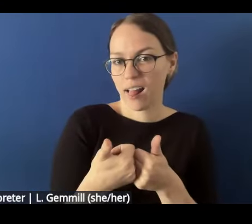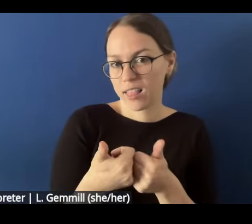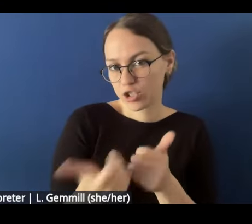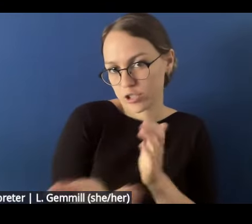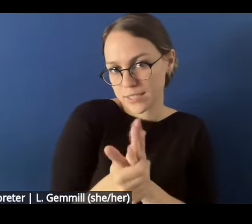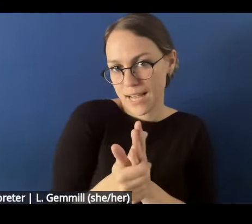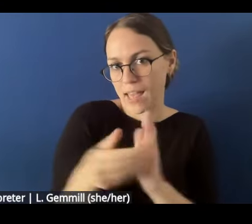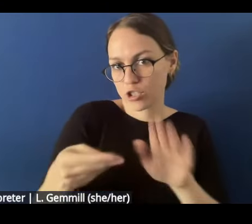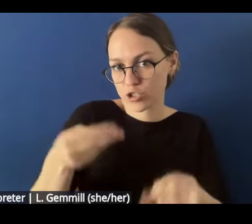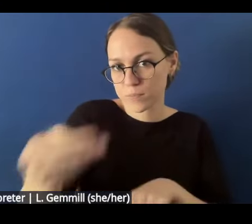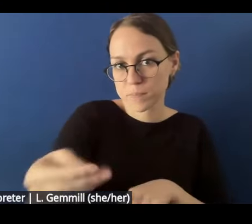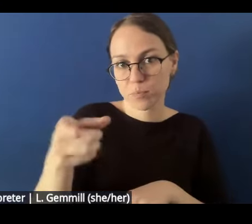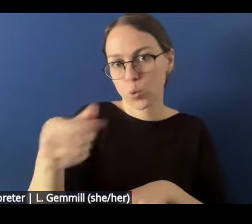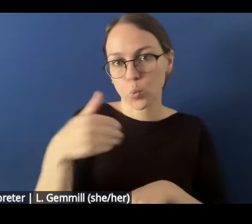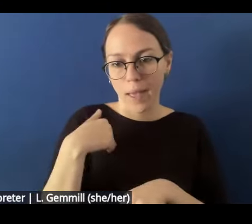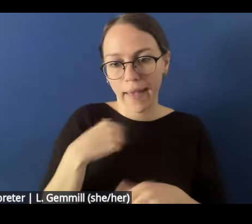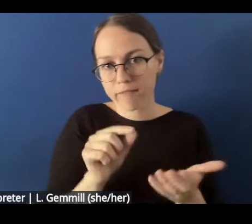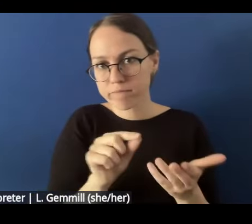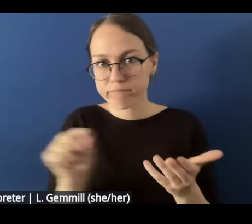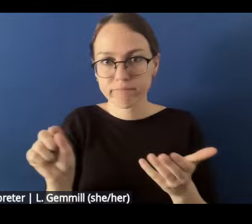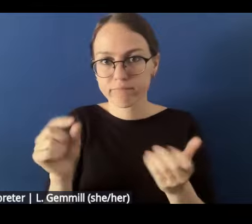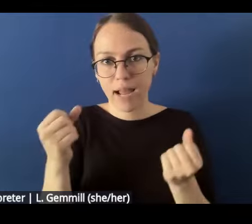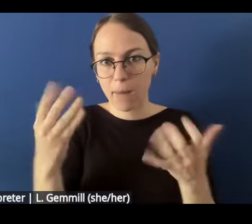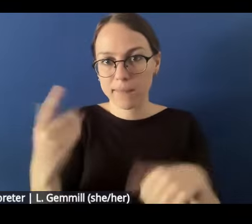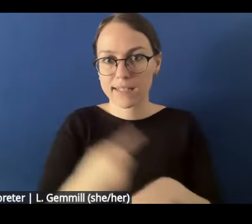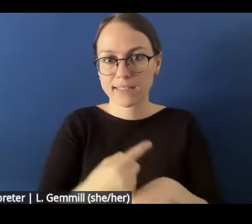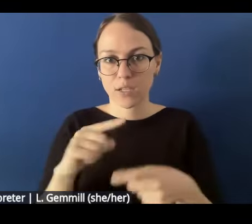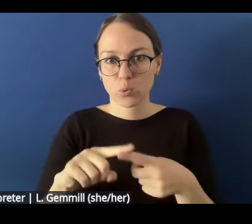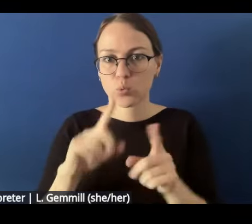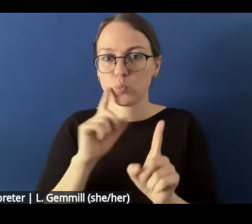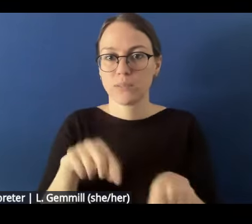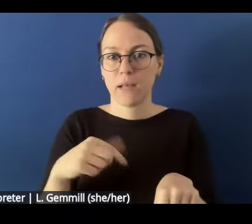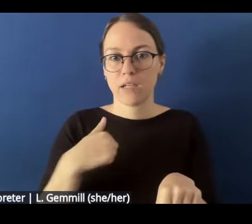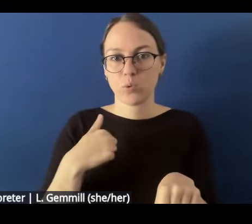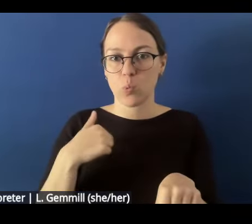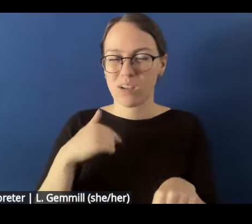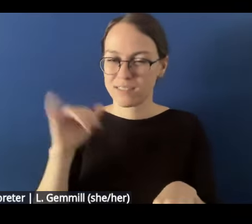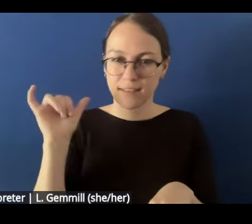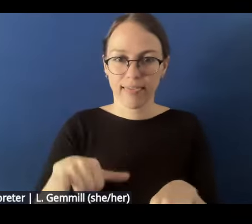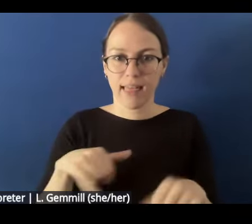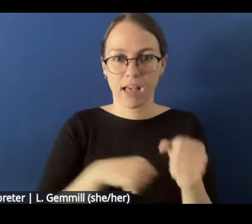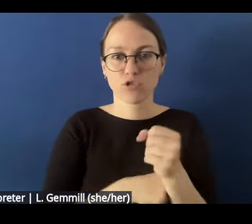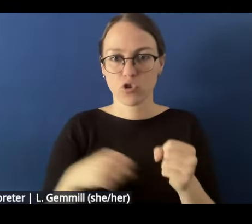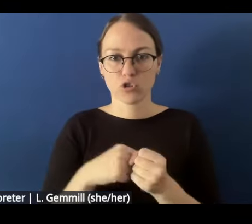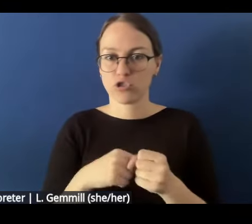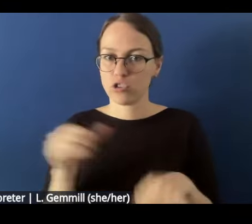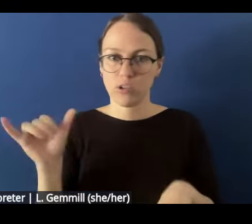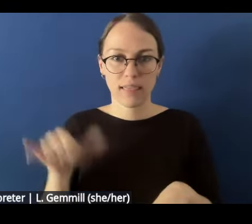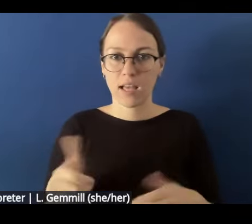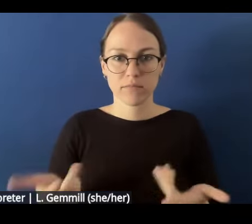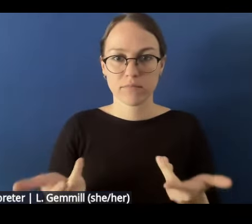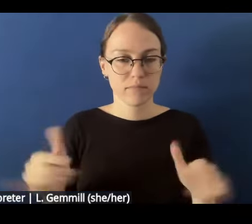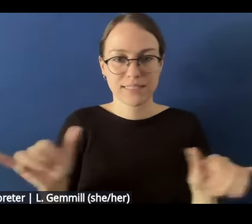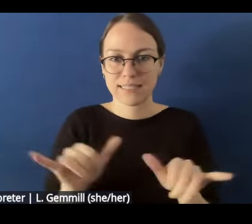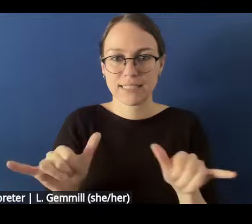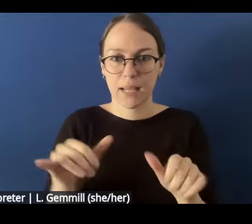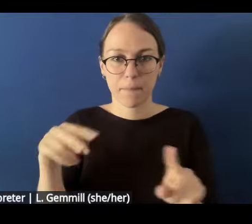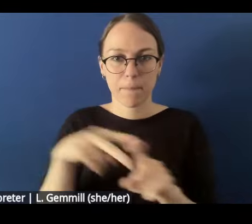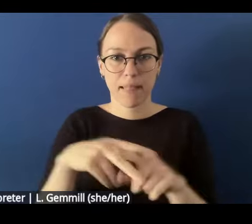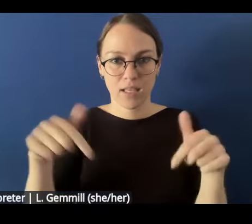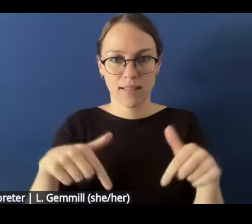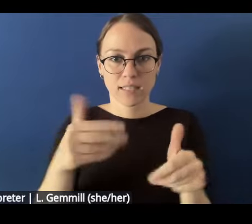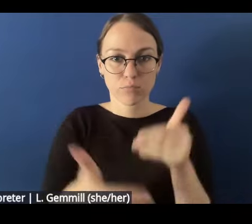to respond to us. And then so I would follow that same structure with this and just say, this